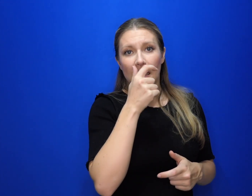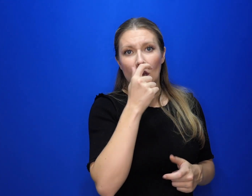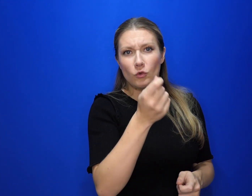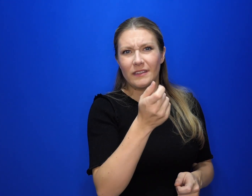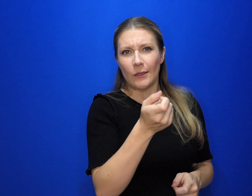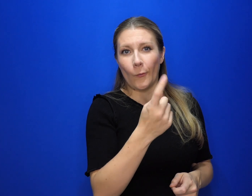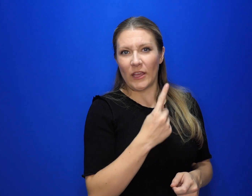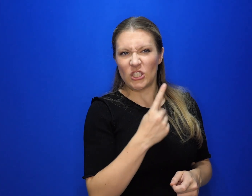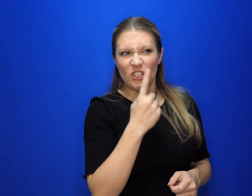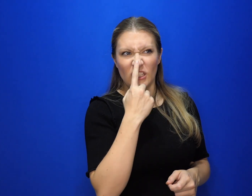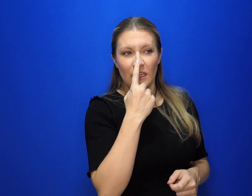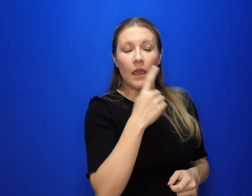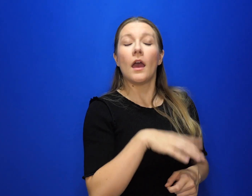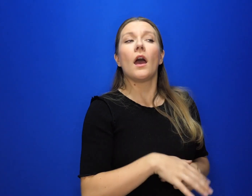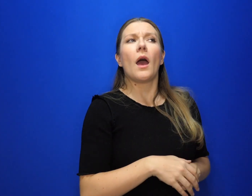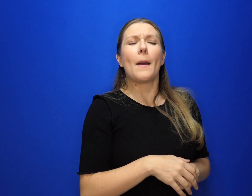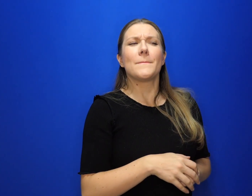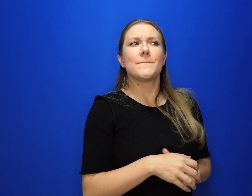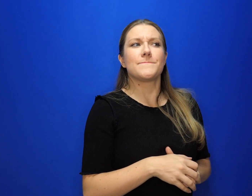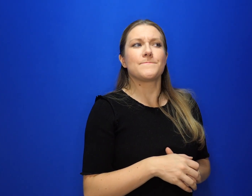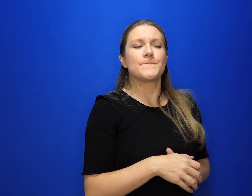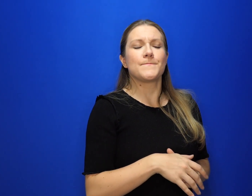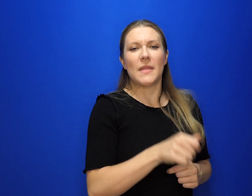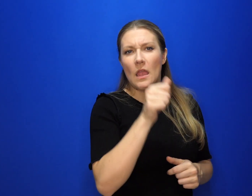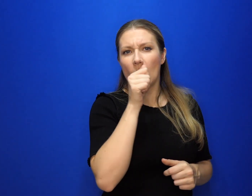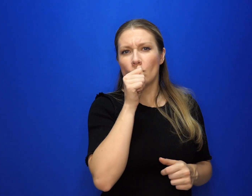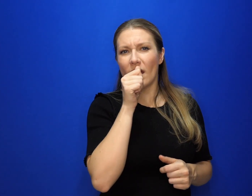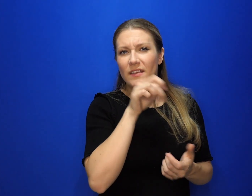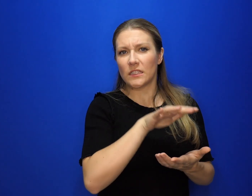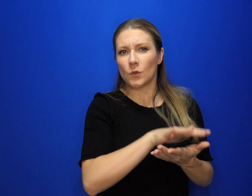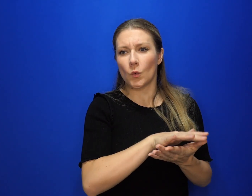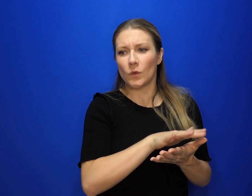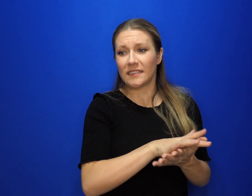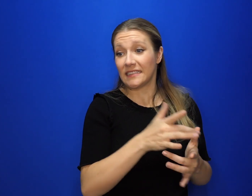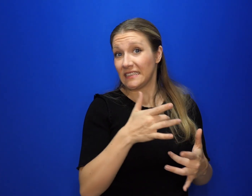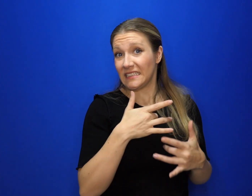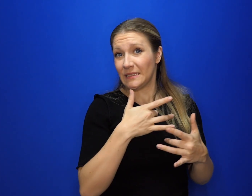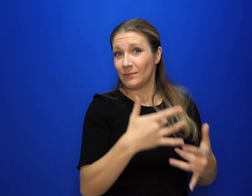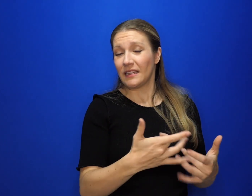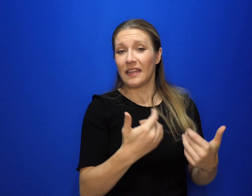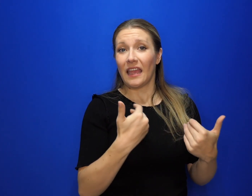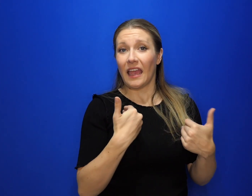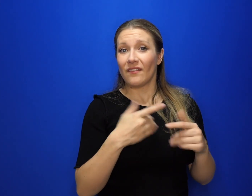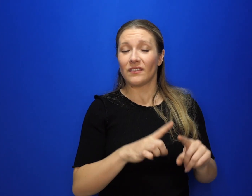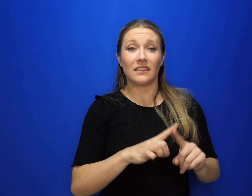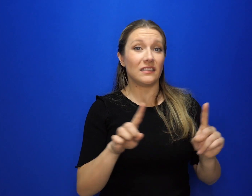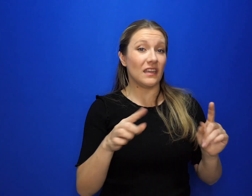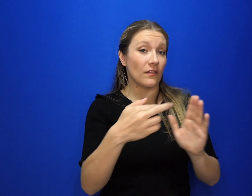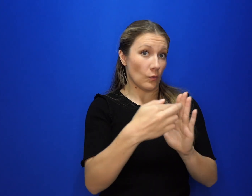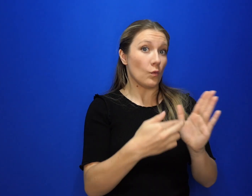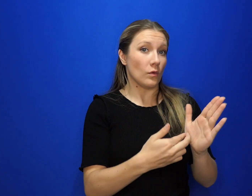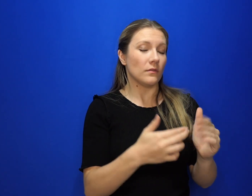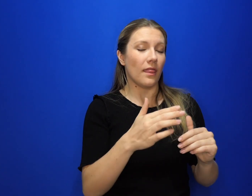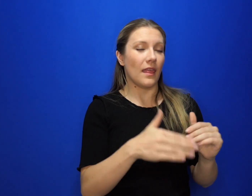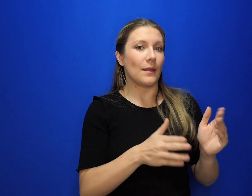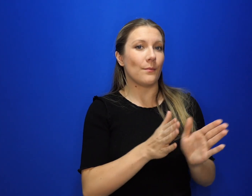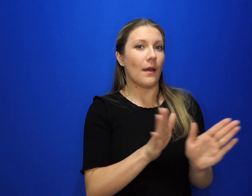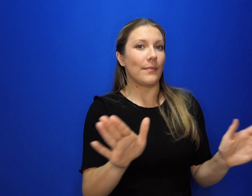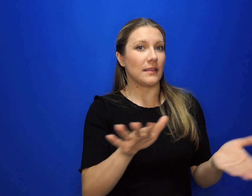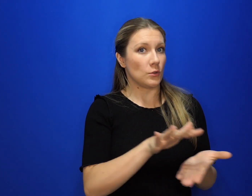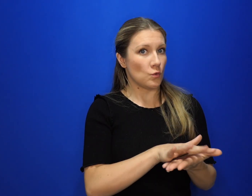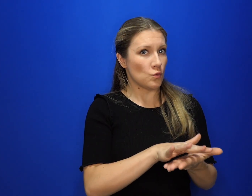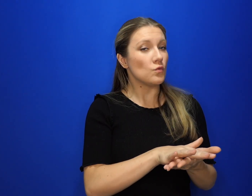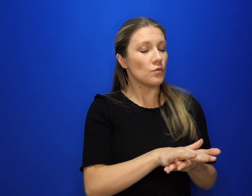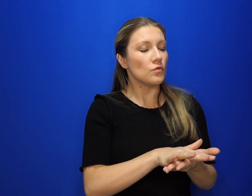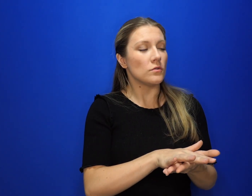interesting question. I mean, private schools typically have different rules than public schools.